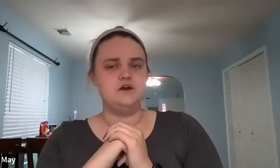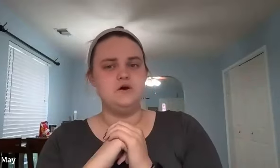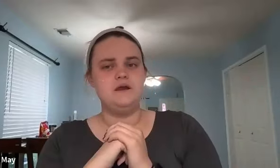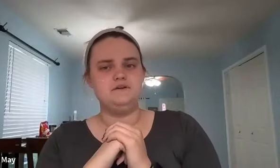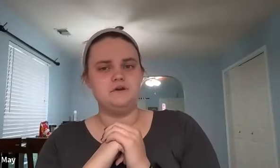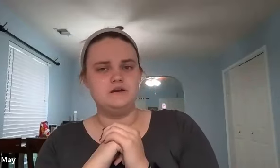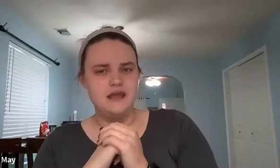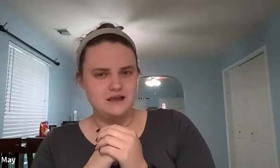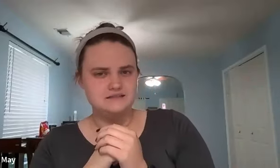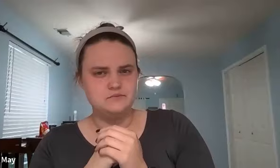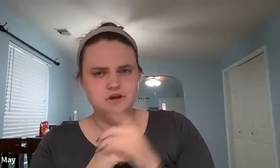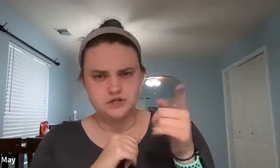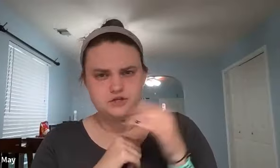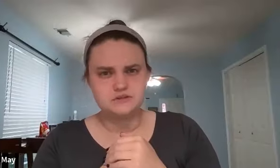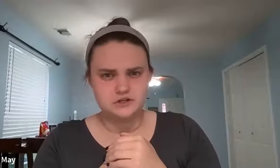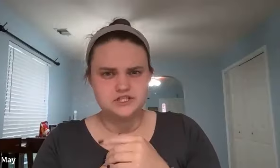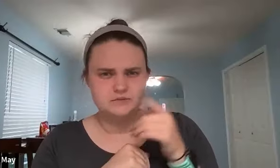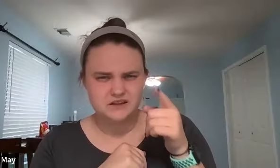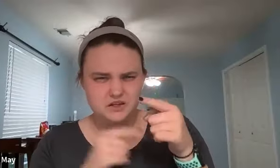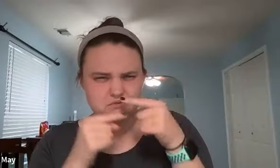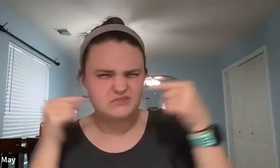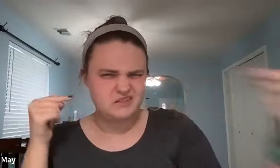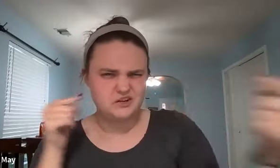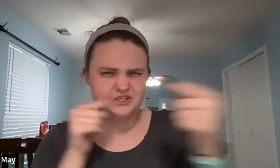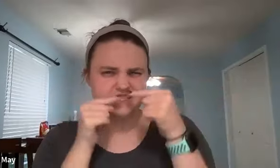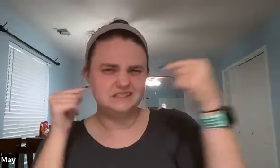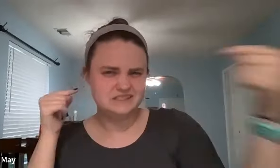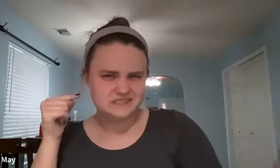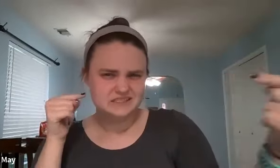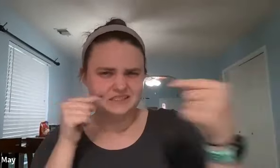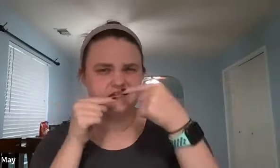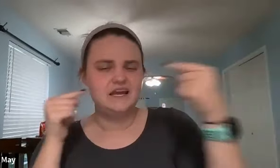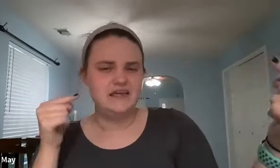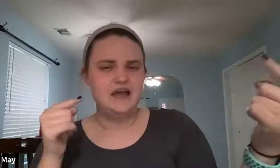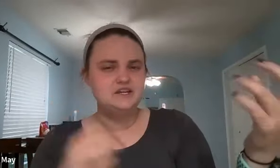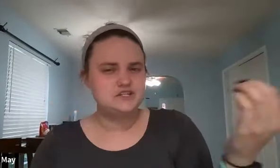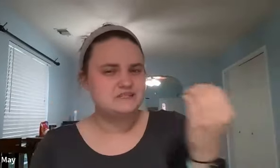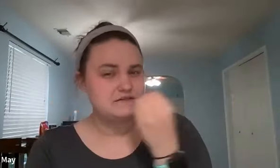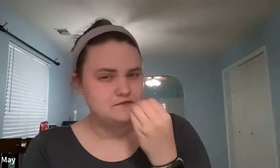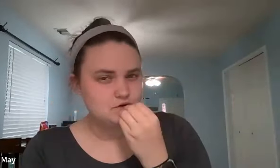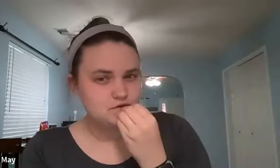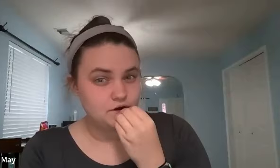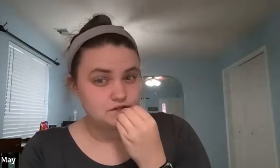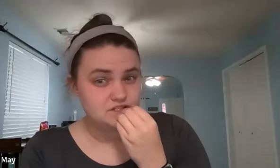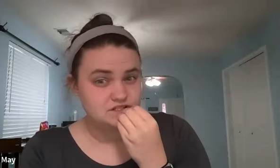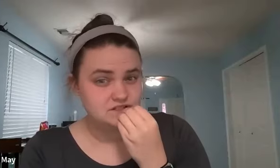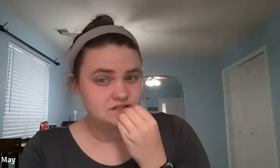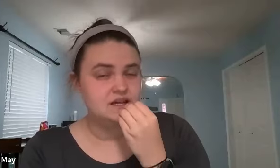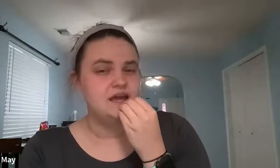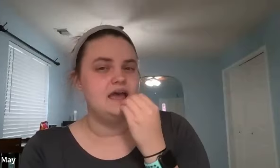So if you were going to ask someone, are you allergic? You'd be like, you allergic? And I usually would say food first. And